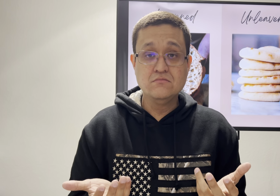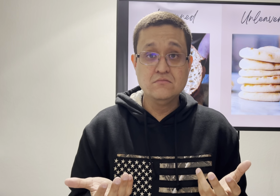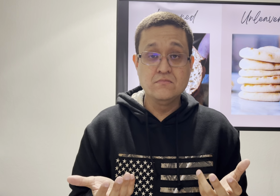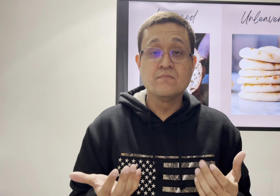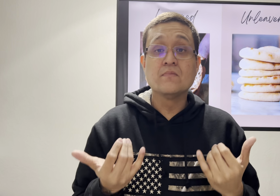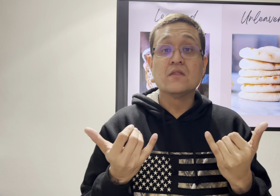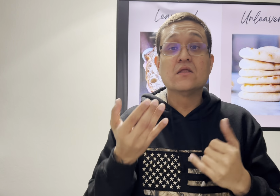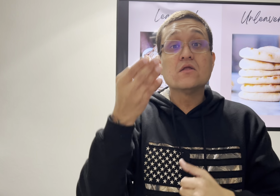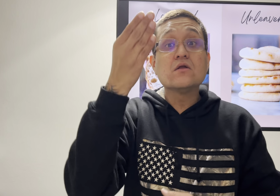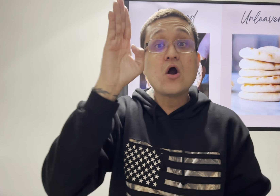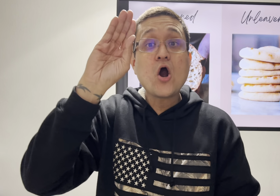They're hypocrites.